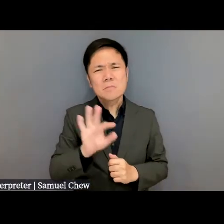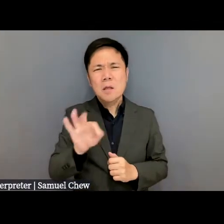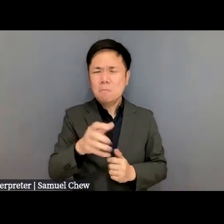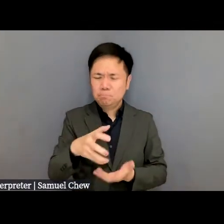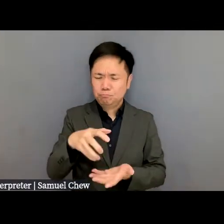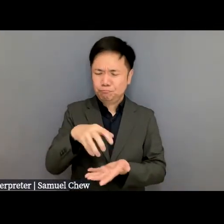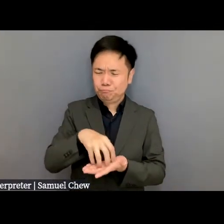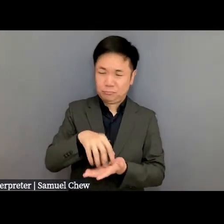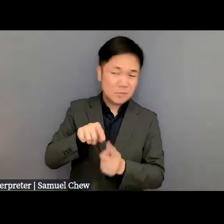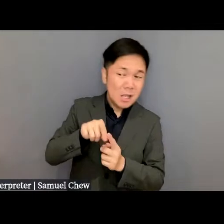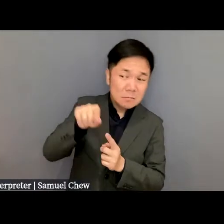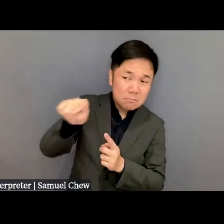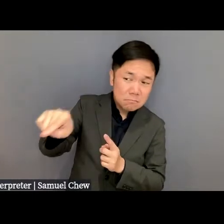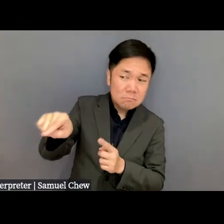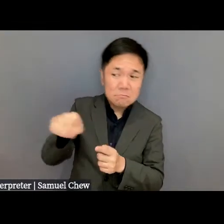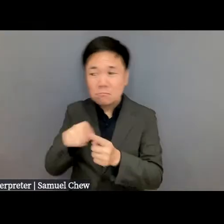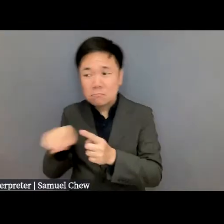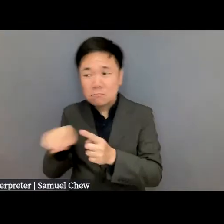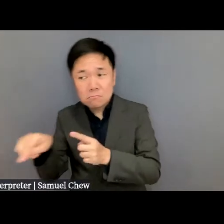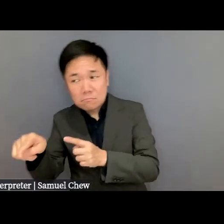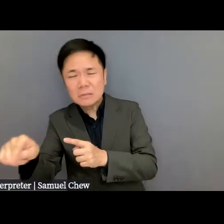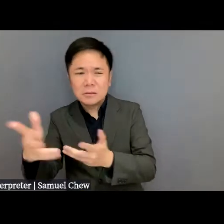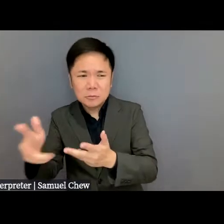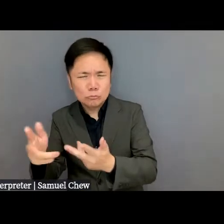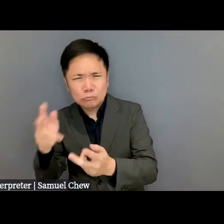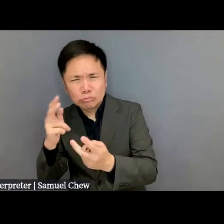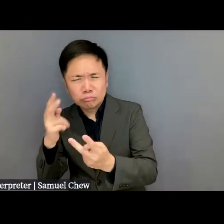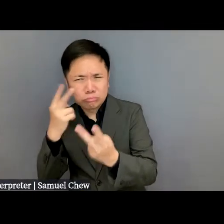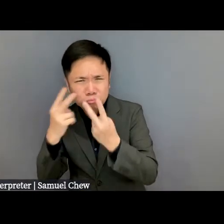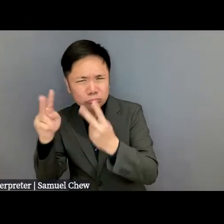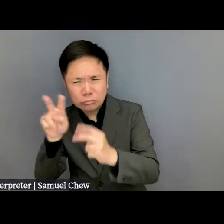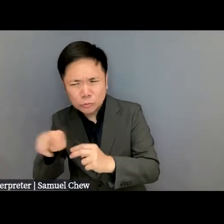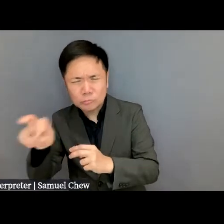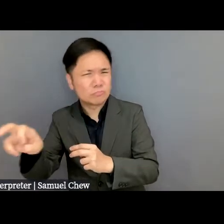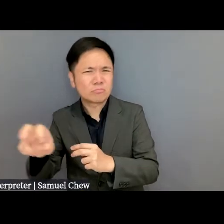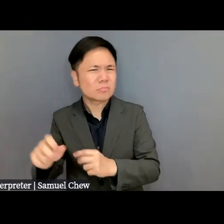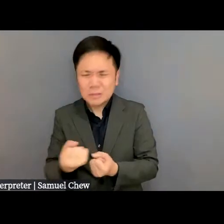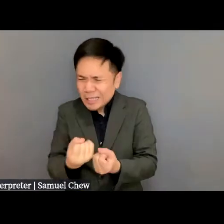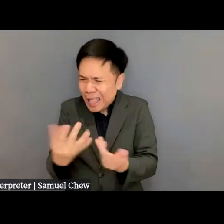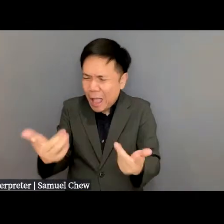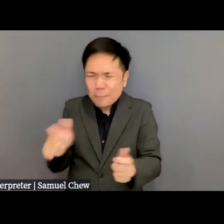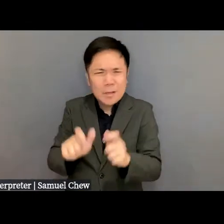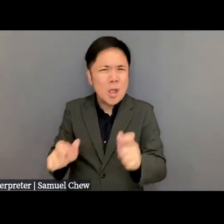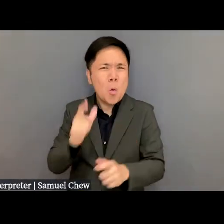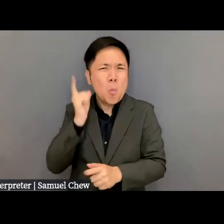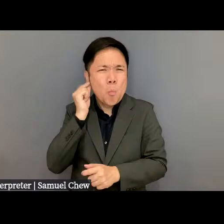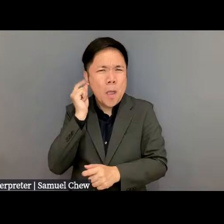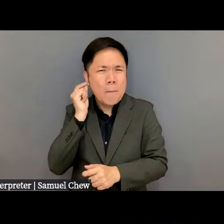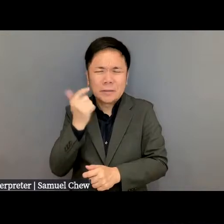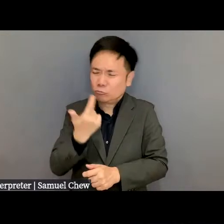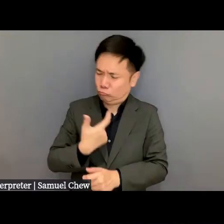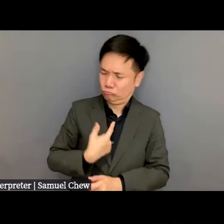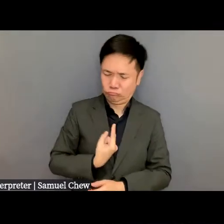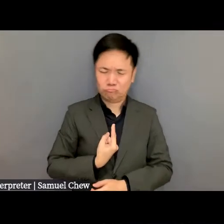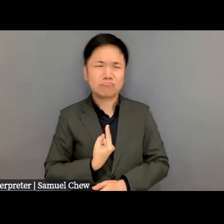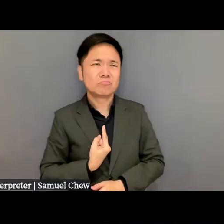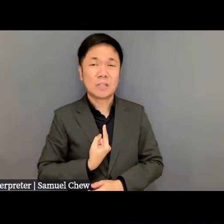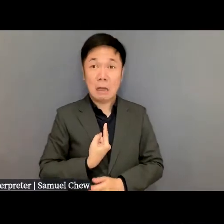and how many women traveling alone? How many of them suffers violence? How many of them,